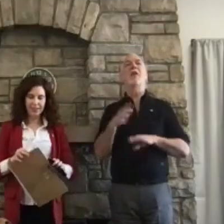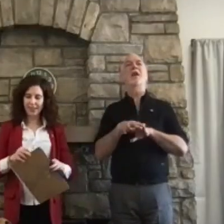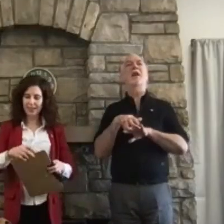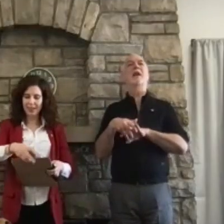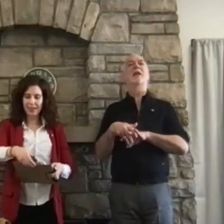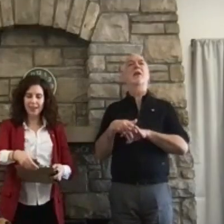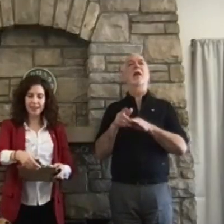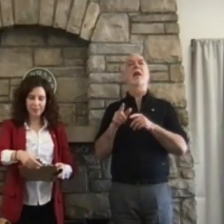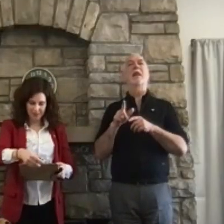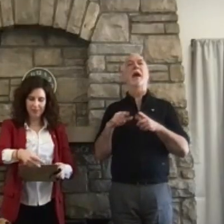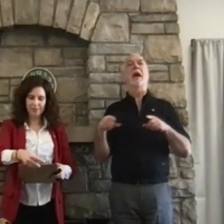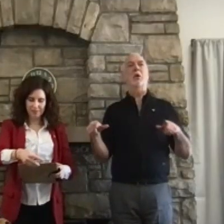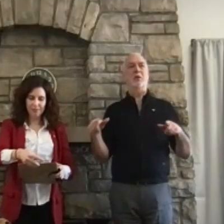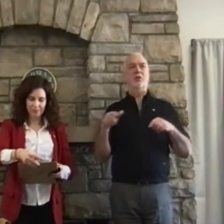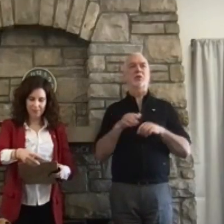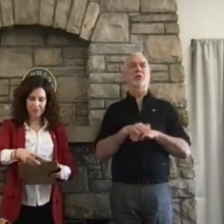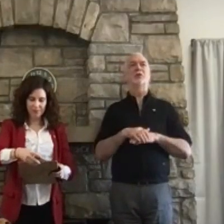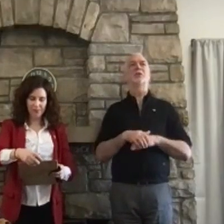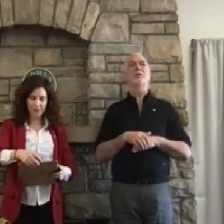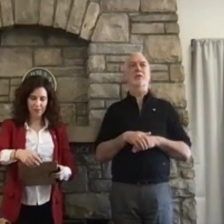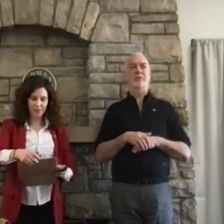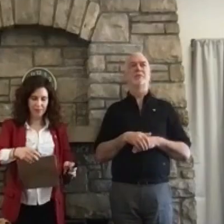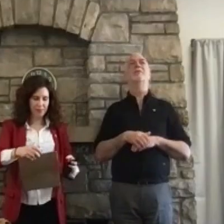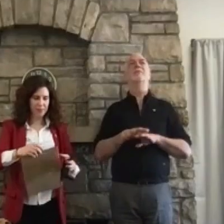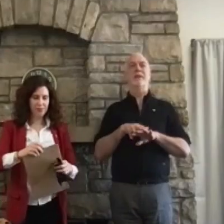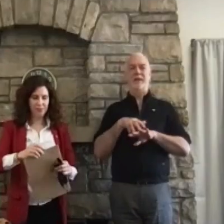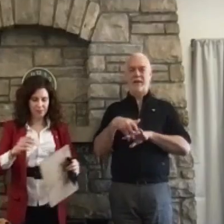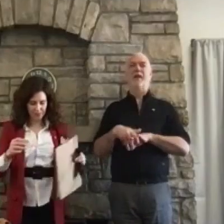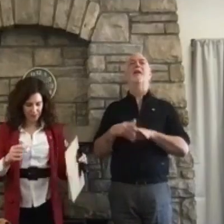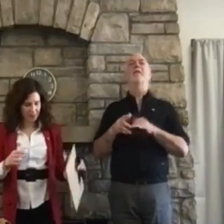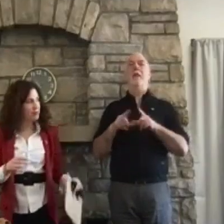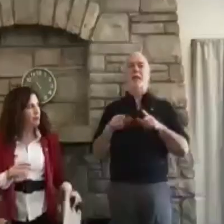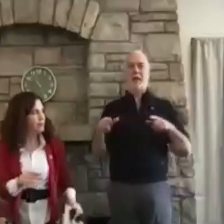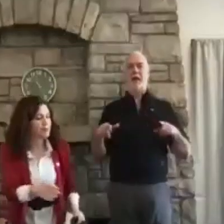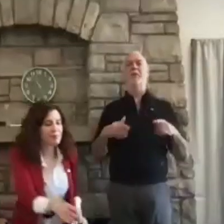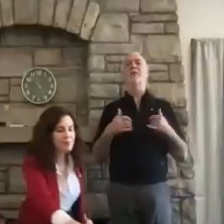Red Lake and June Java, Madasway and the Bunakis,